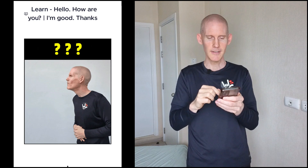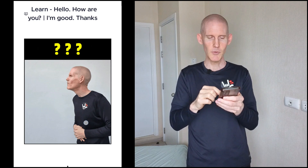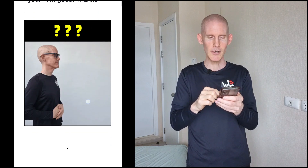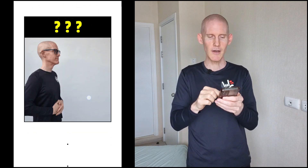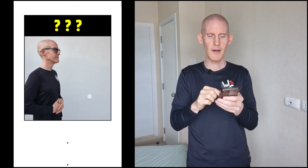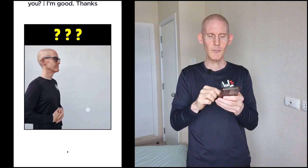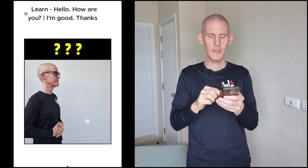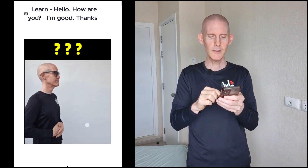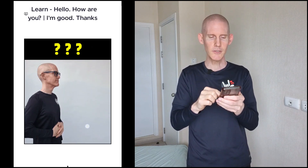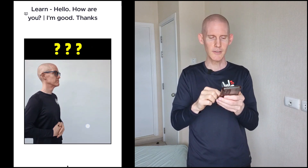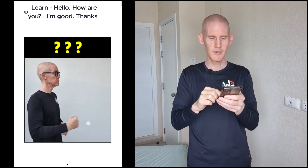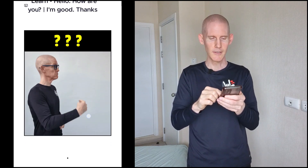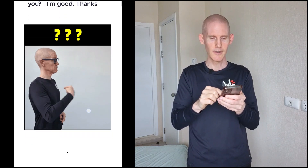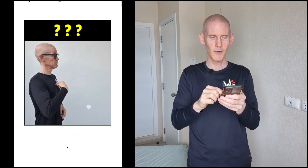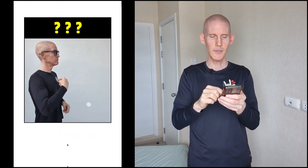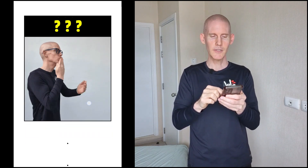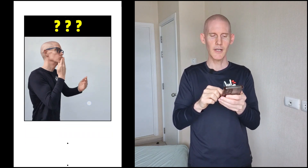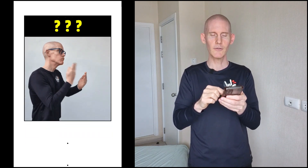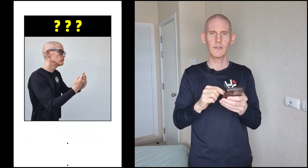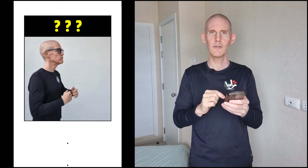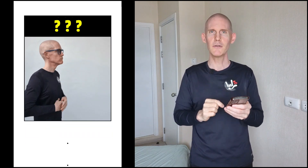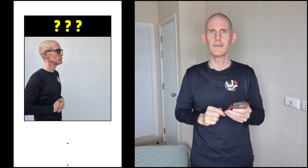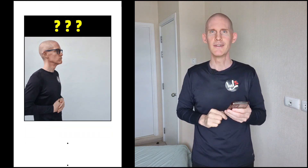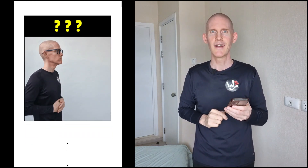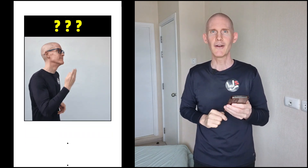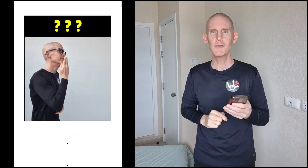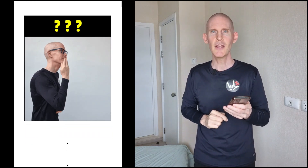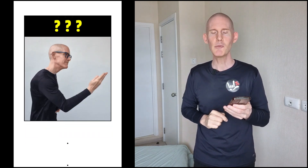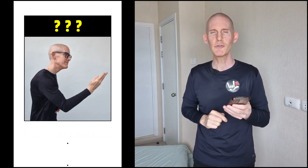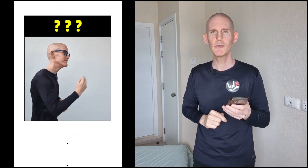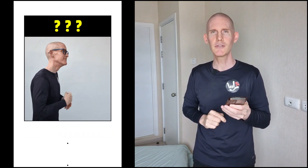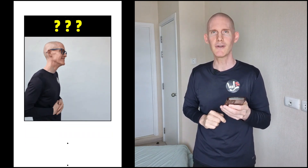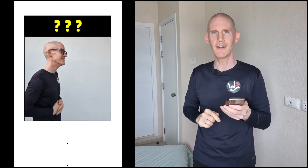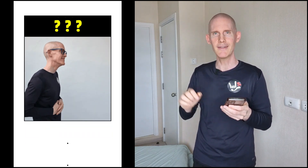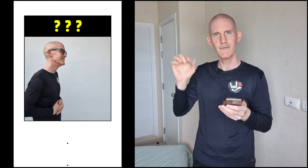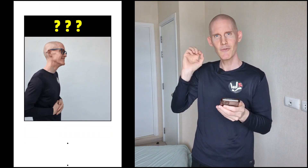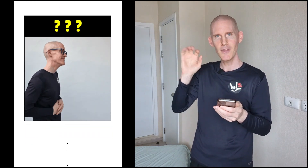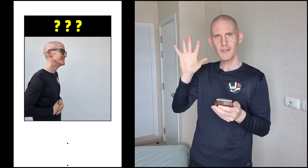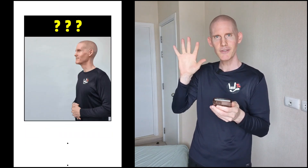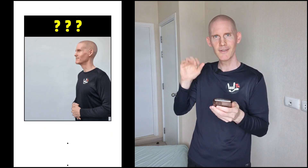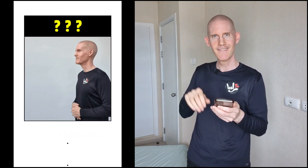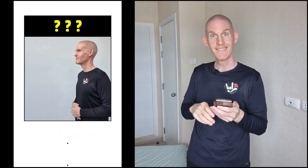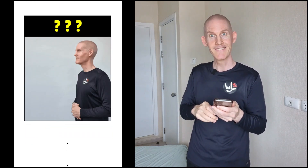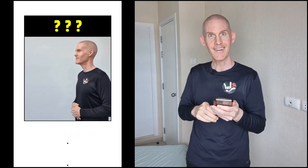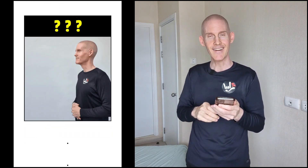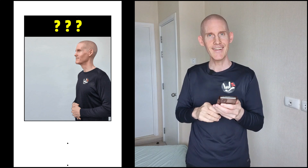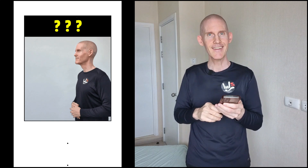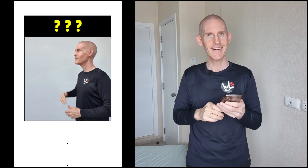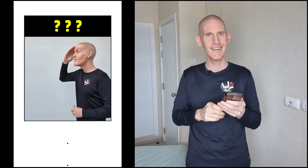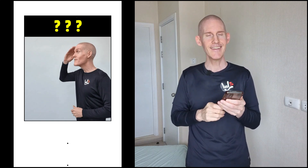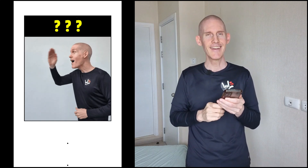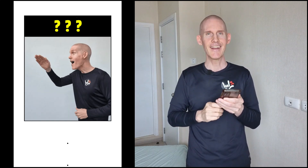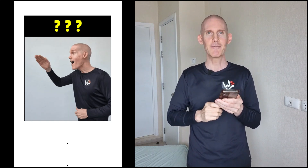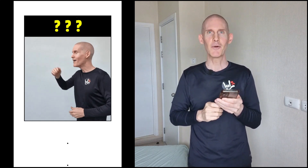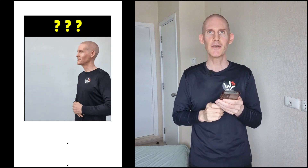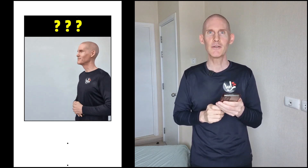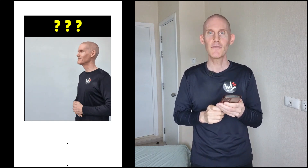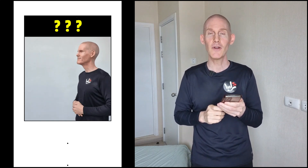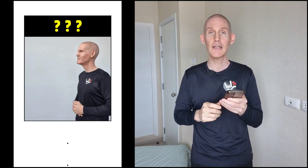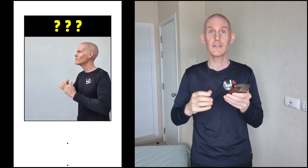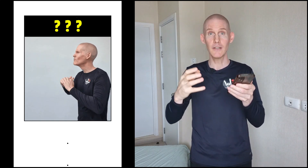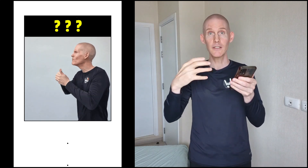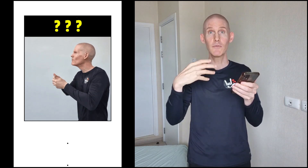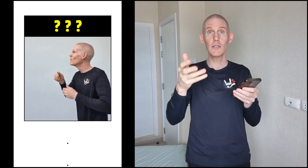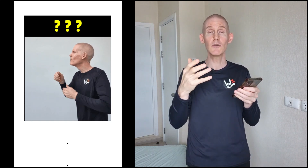So, did we accomplish what we set out to do? Are you able to sign this? And if I went